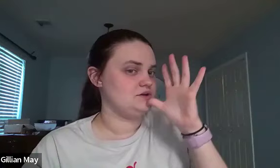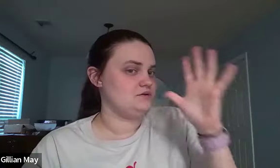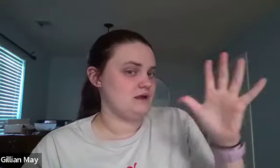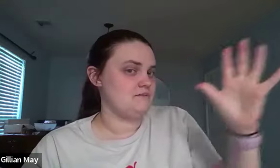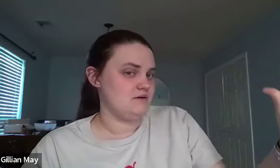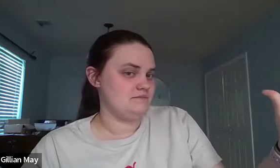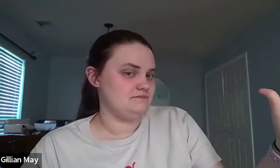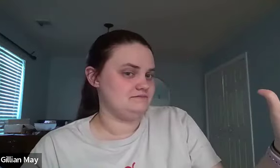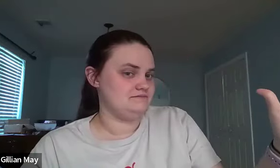grandma,